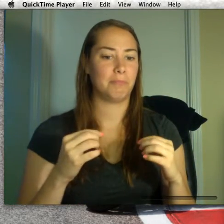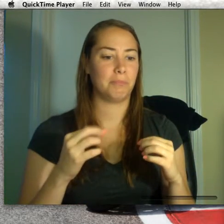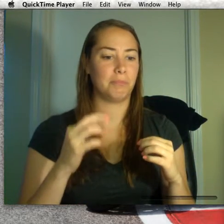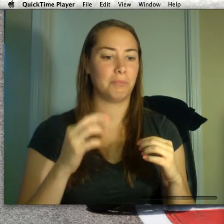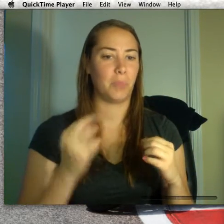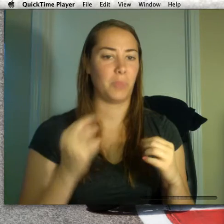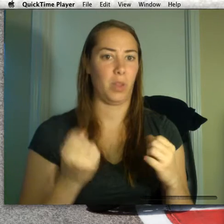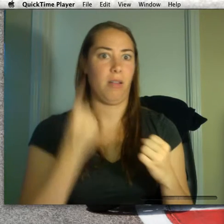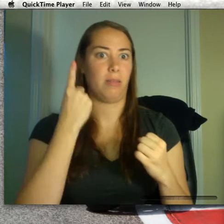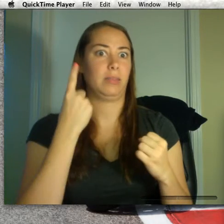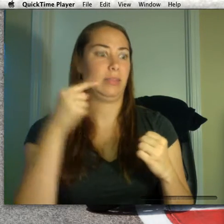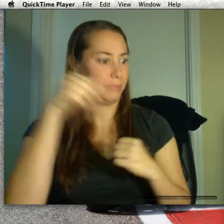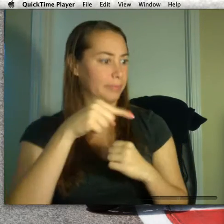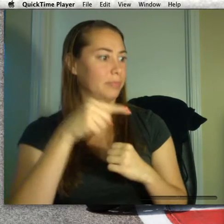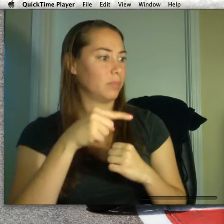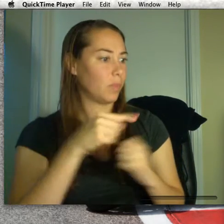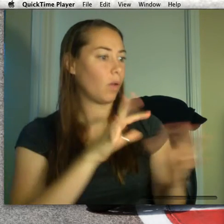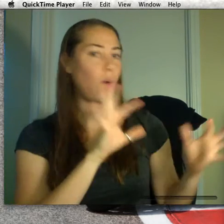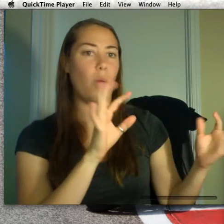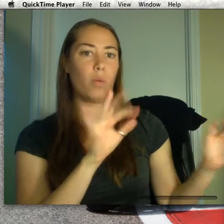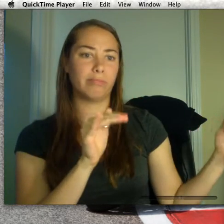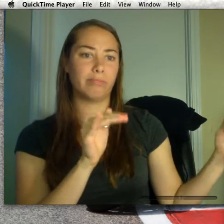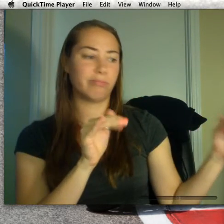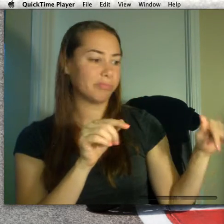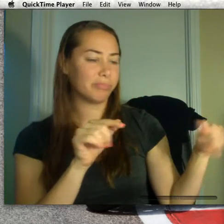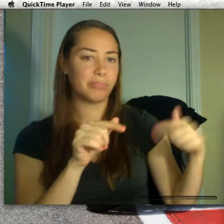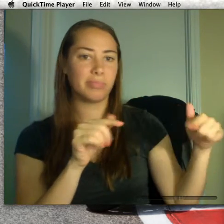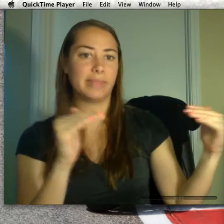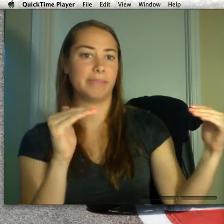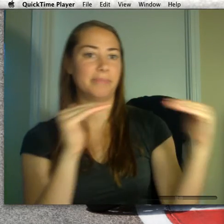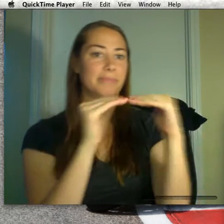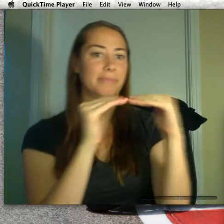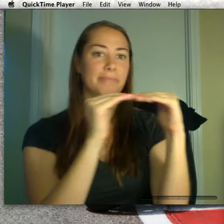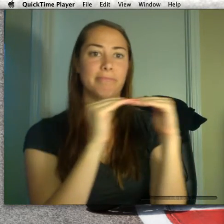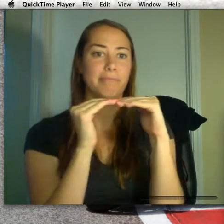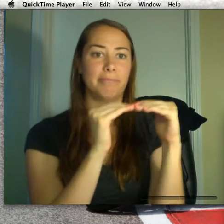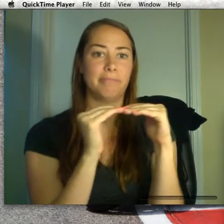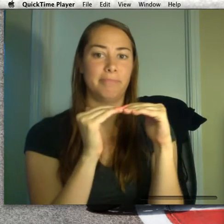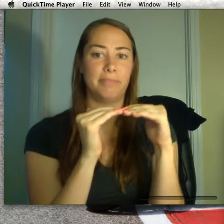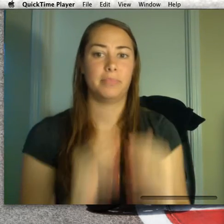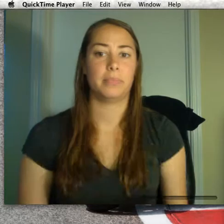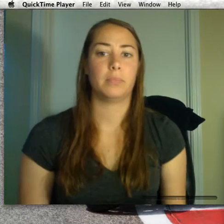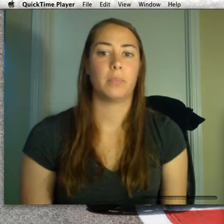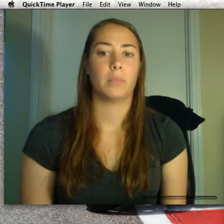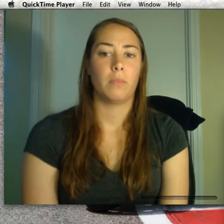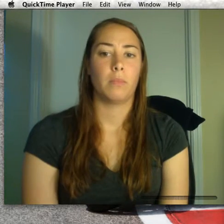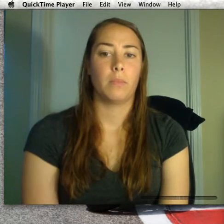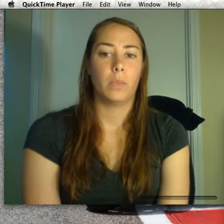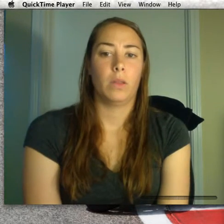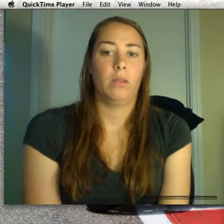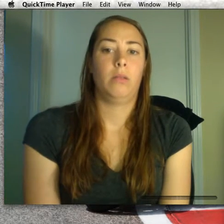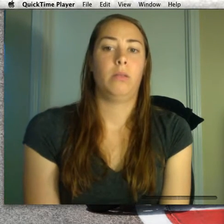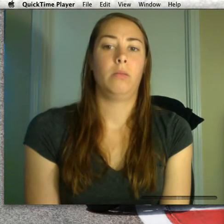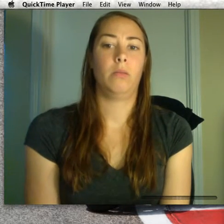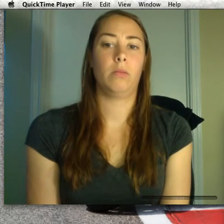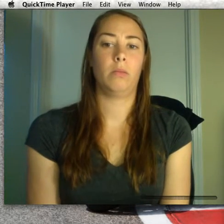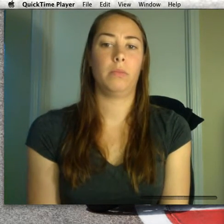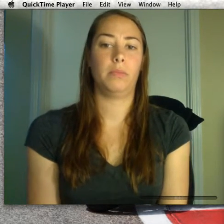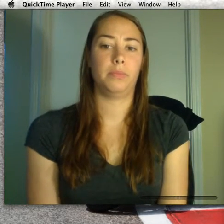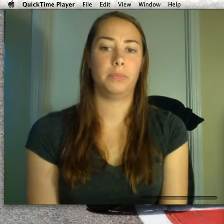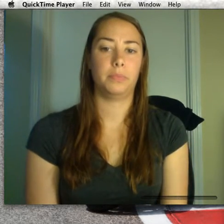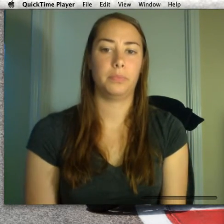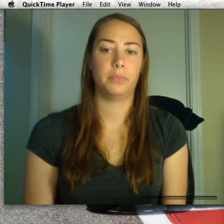to cool our scorching fever. They empty slop jars and bedpans. No job is beneath them, and yet when they